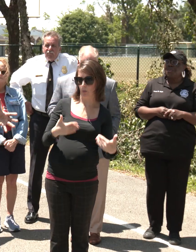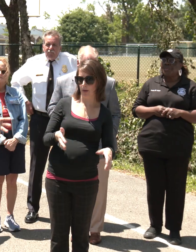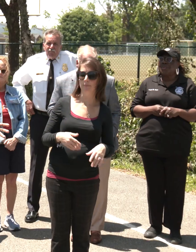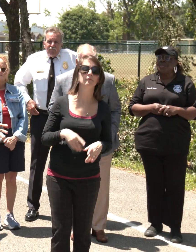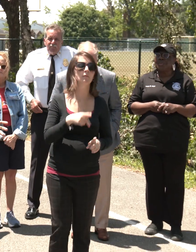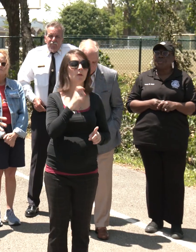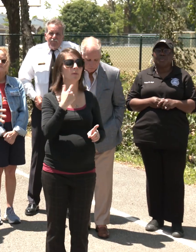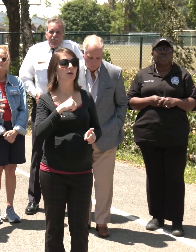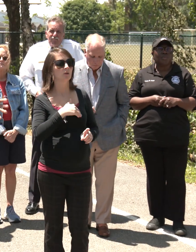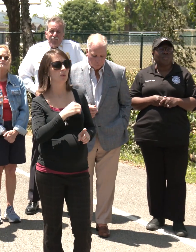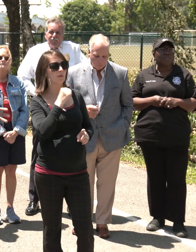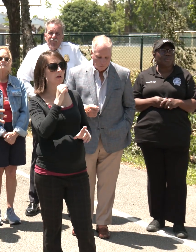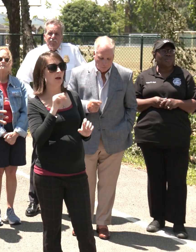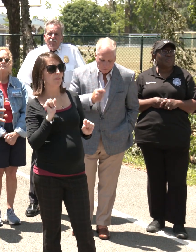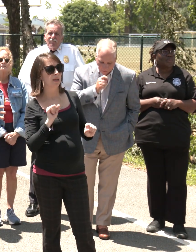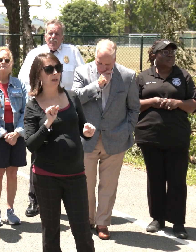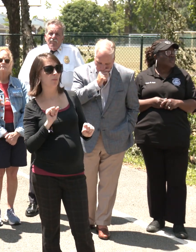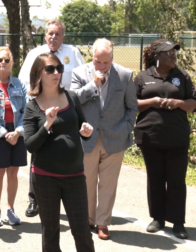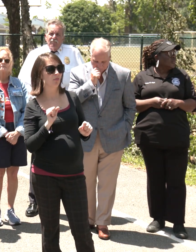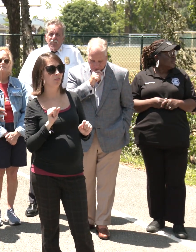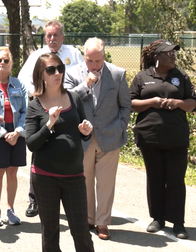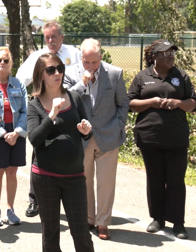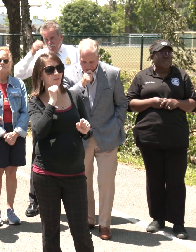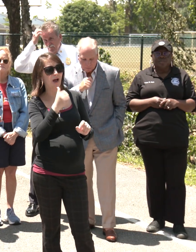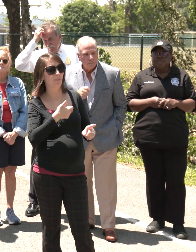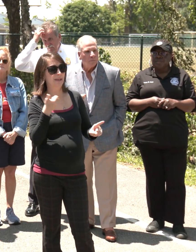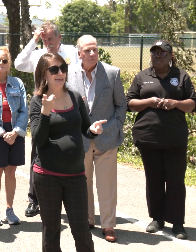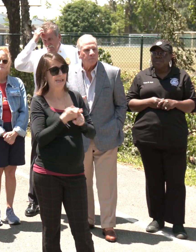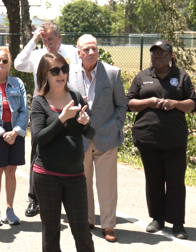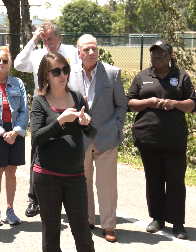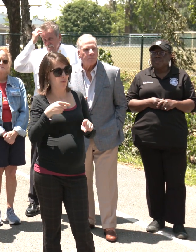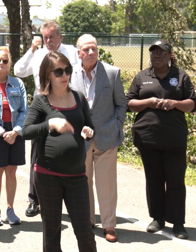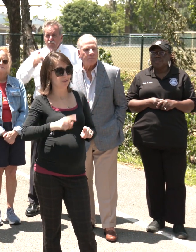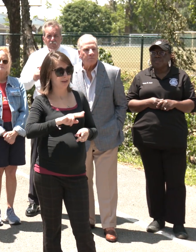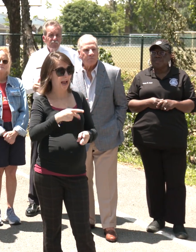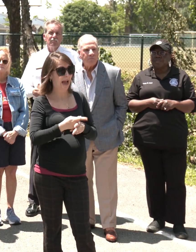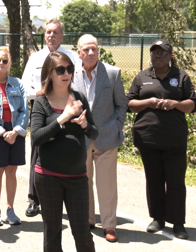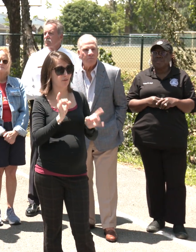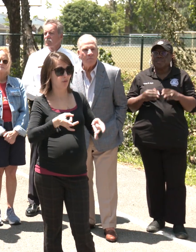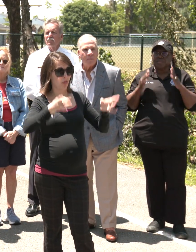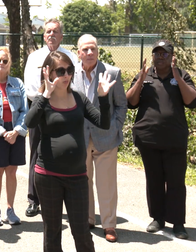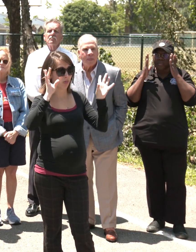Because we haven't been hit by such a tragedy in so long,